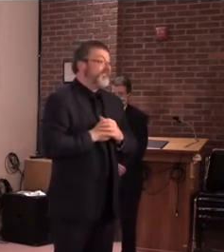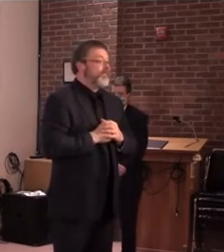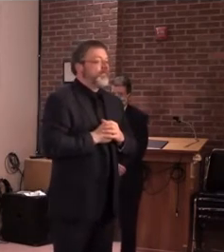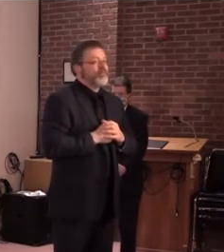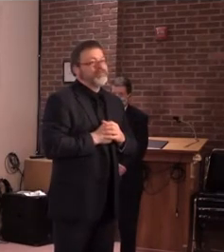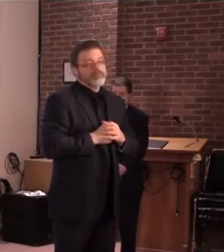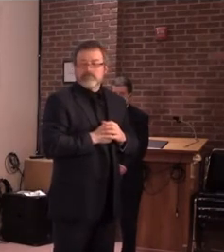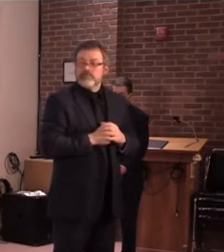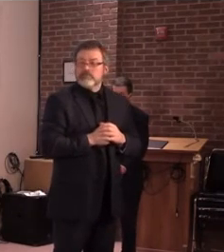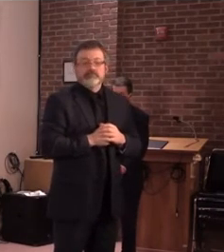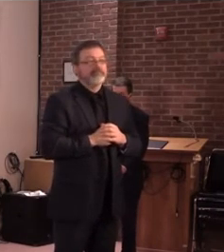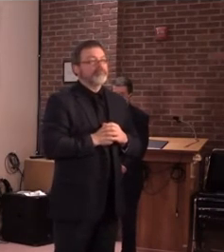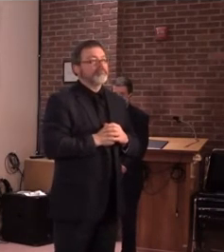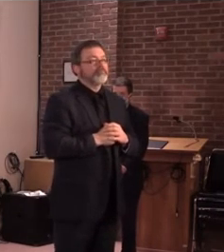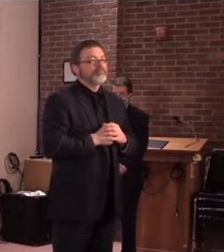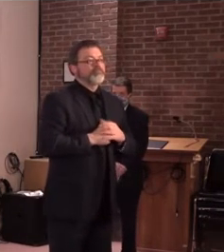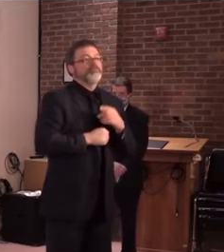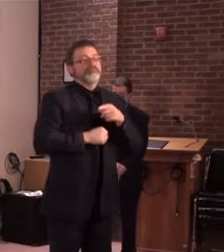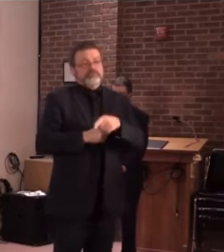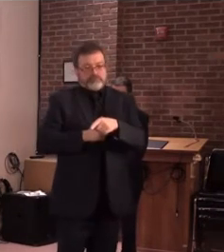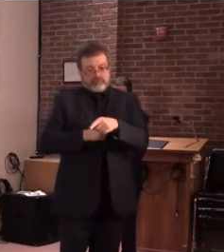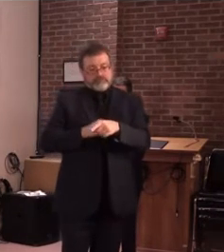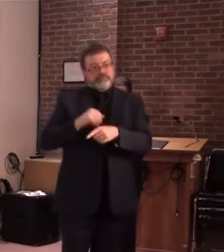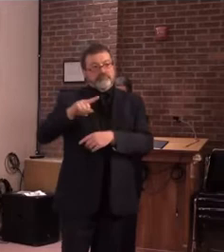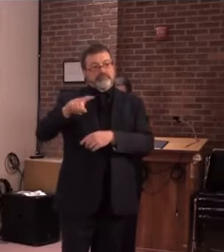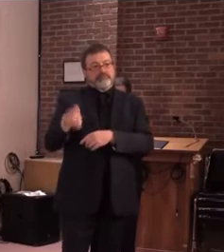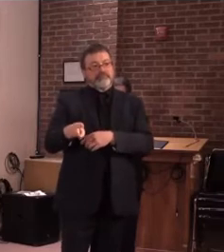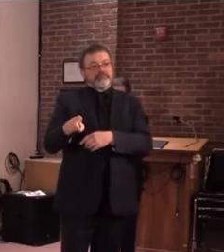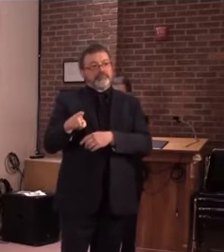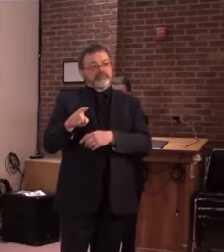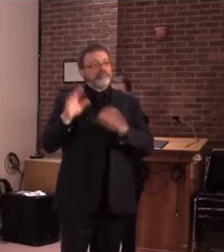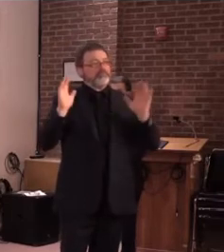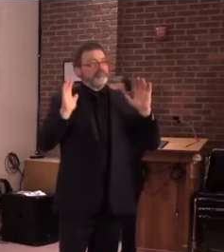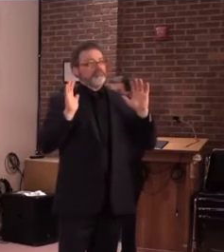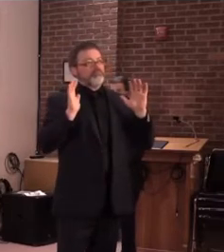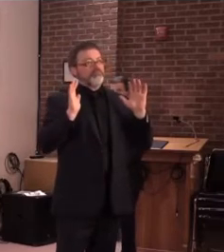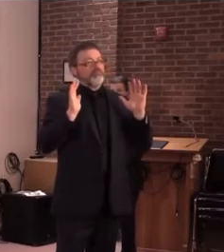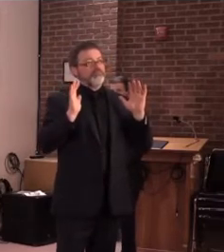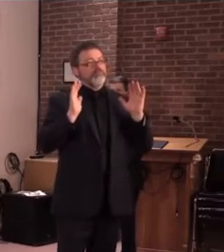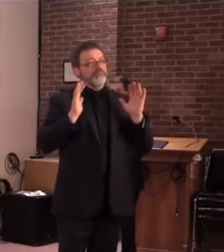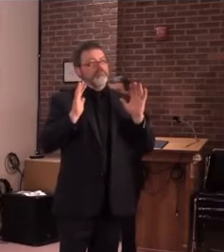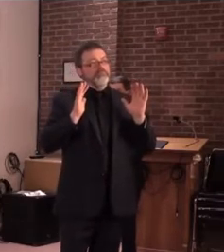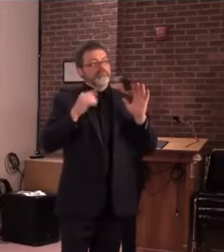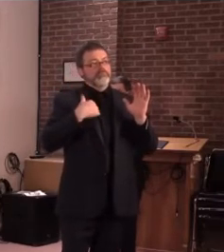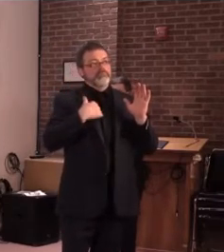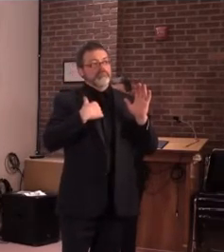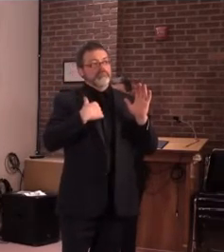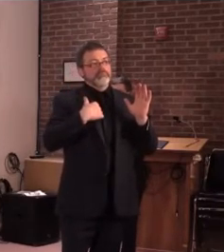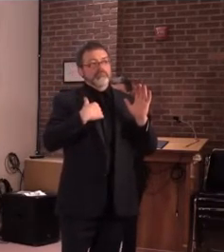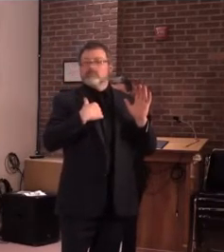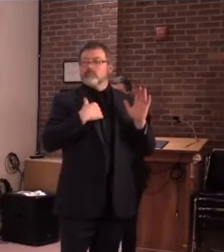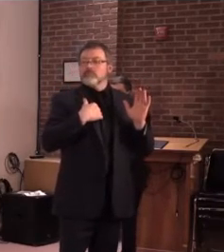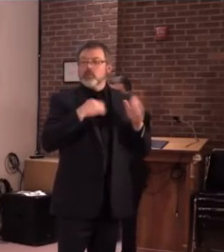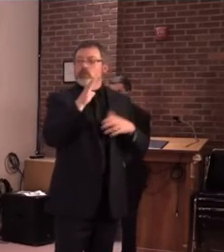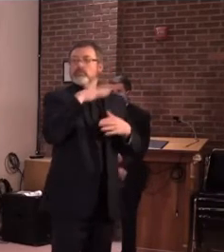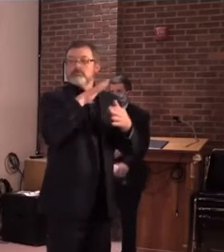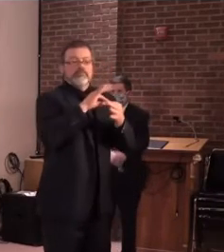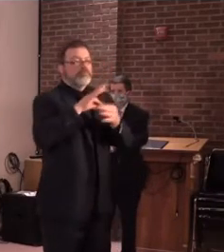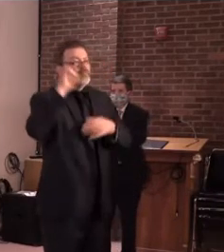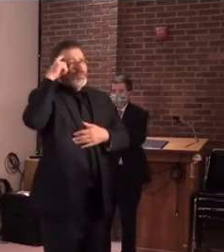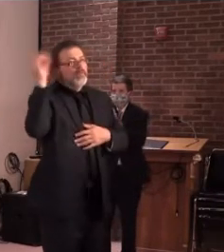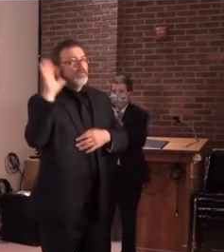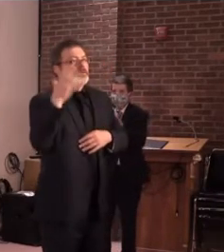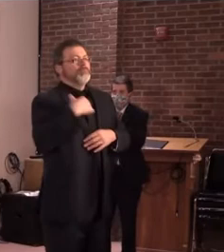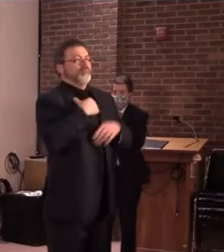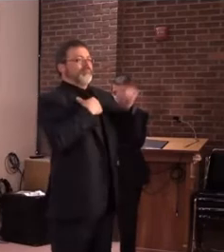Avery. Go ahead, Governor. Well, I was just going to say the other uncertainty is what Congress is going to do. I know the